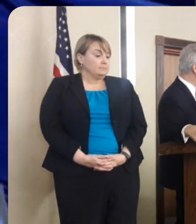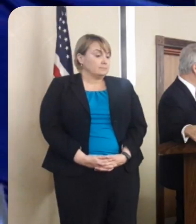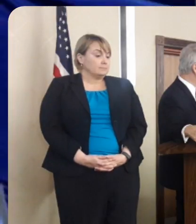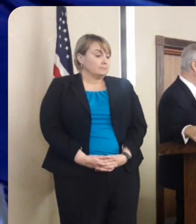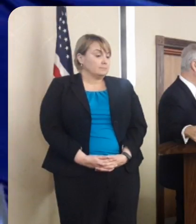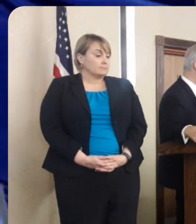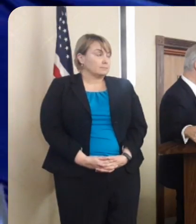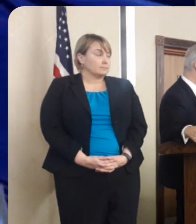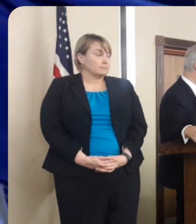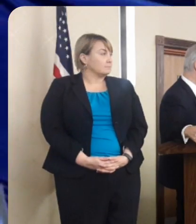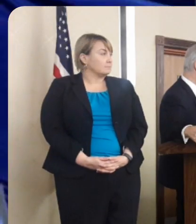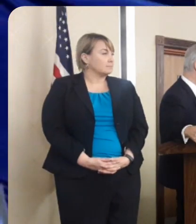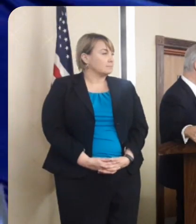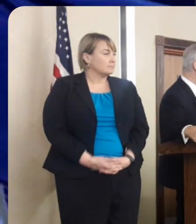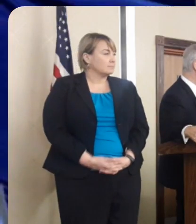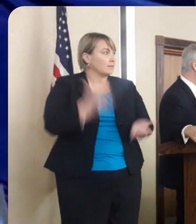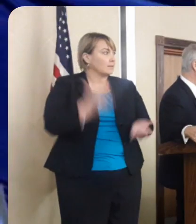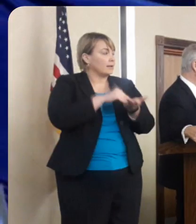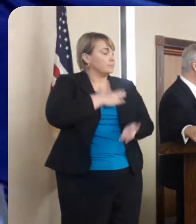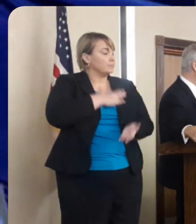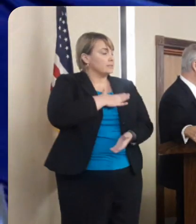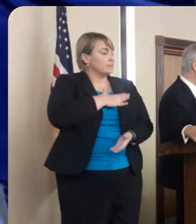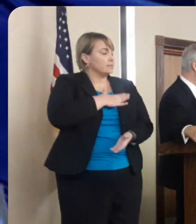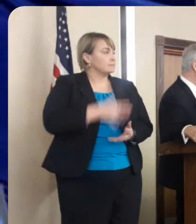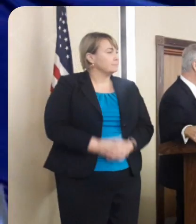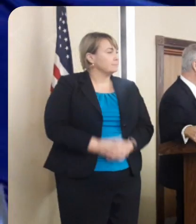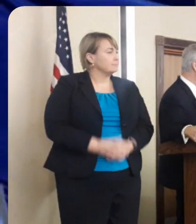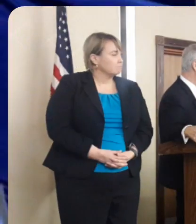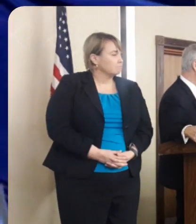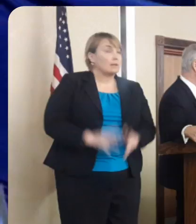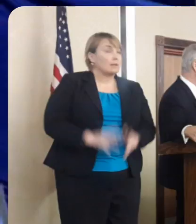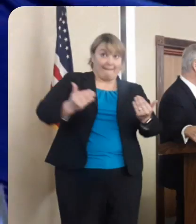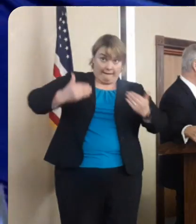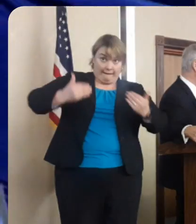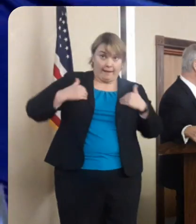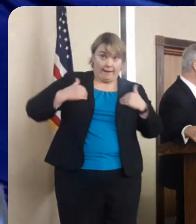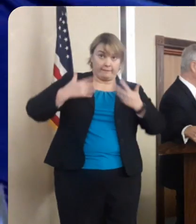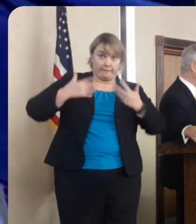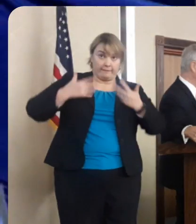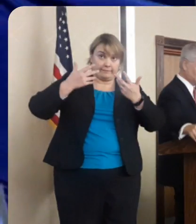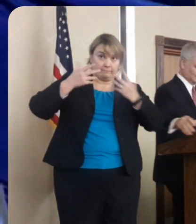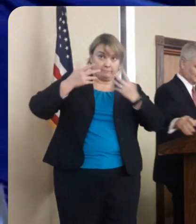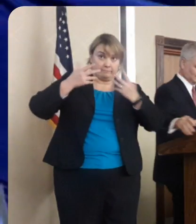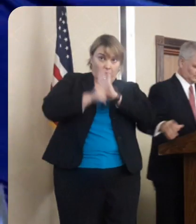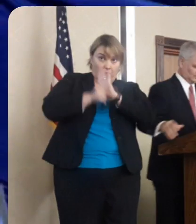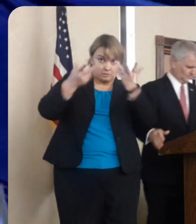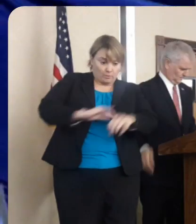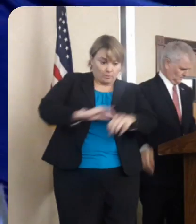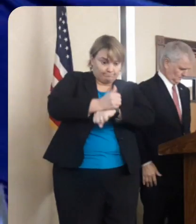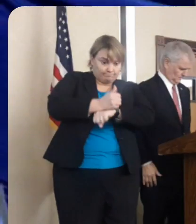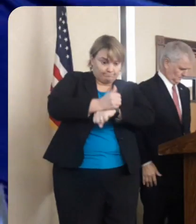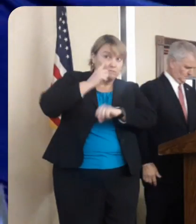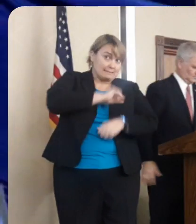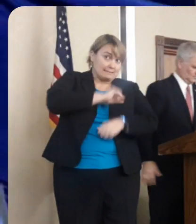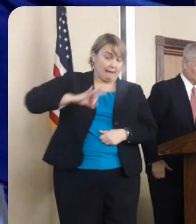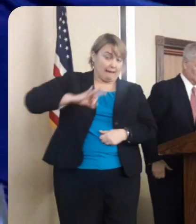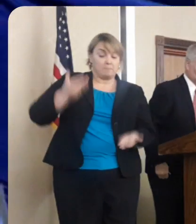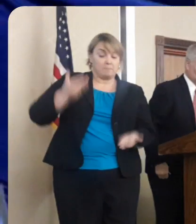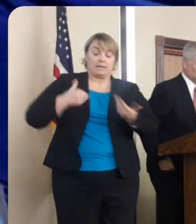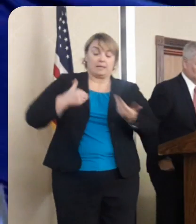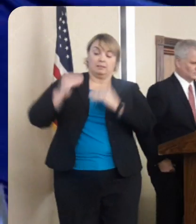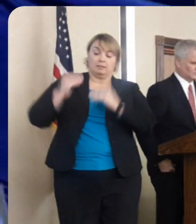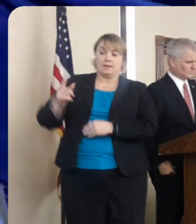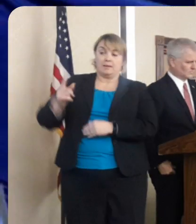Sorry, can you ask us something? I want to be sure. Are there any existing staff policies that might limit the staff from exercising their